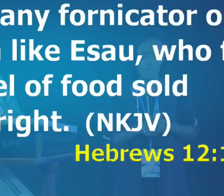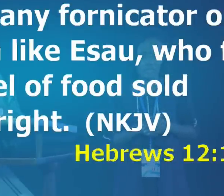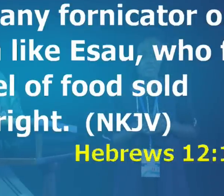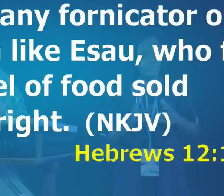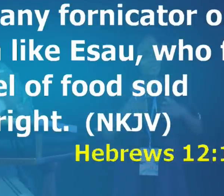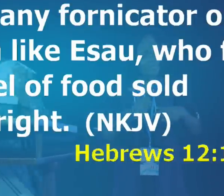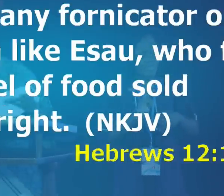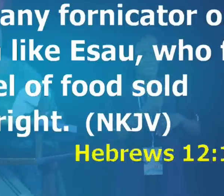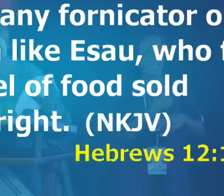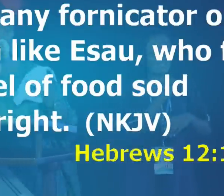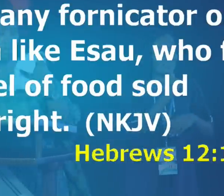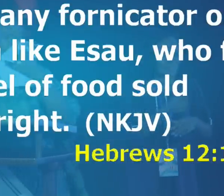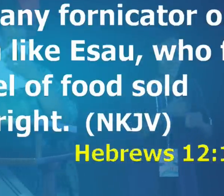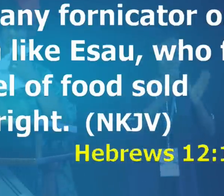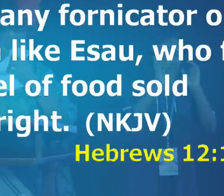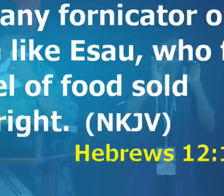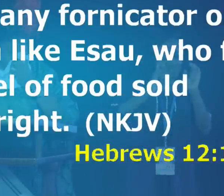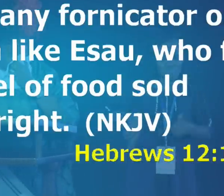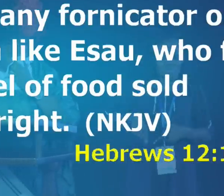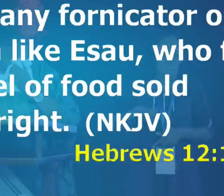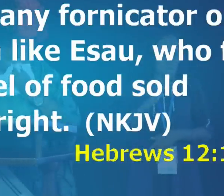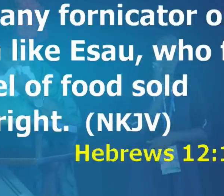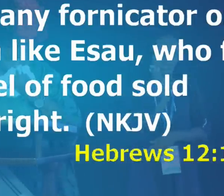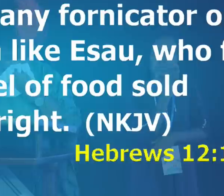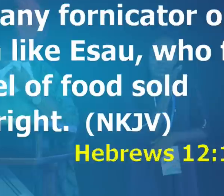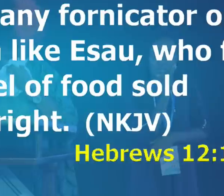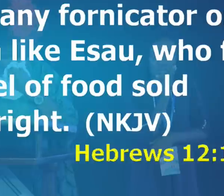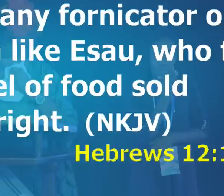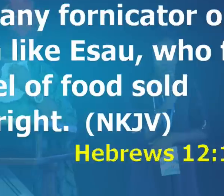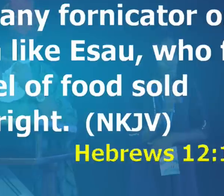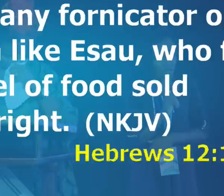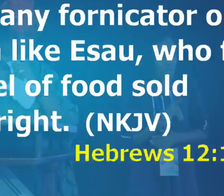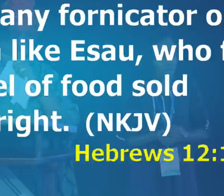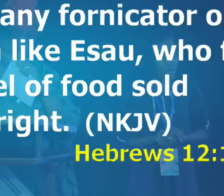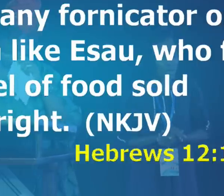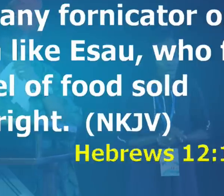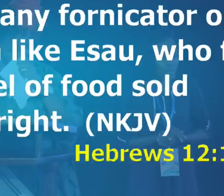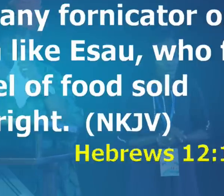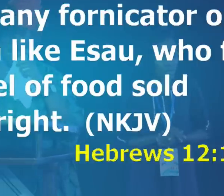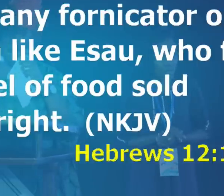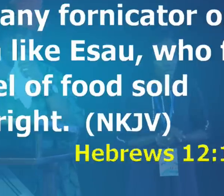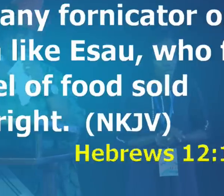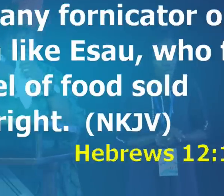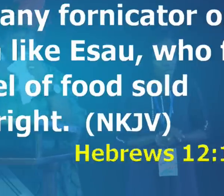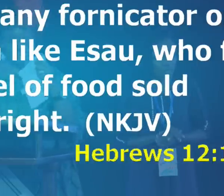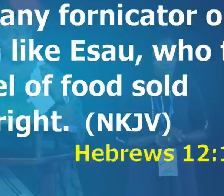Tulema kuwebu kamuchisa. Let us not go weary in the grace.